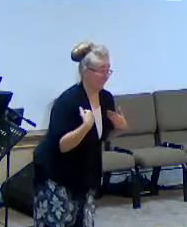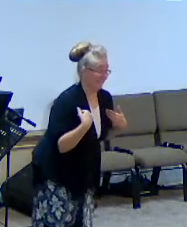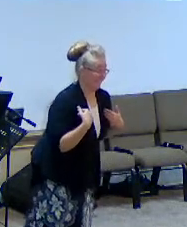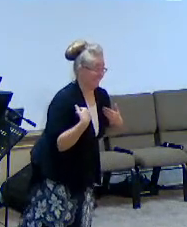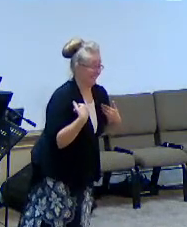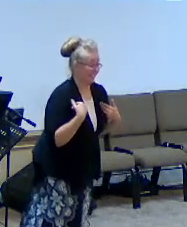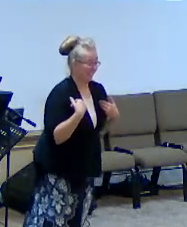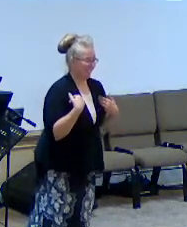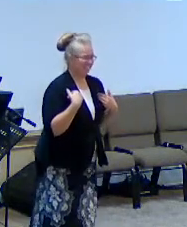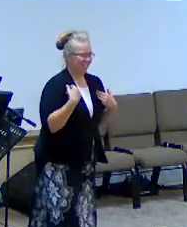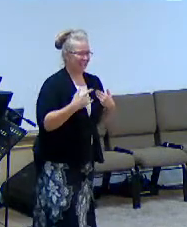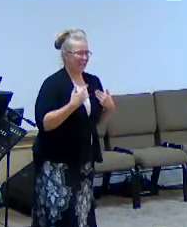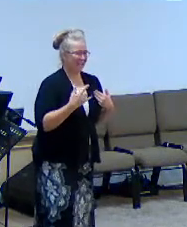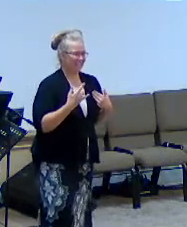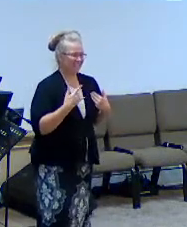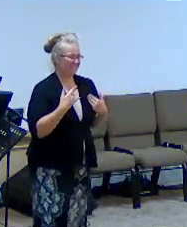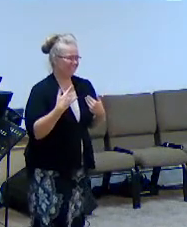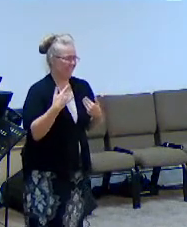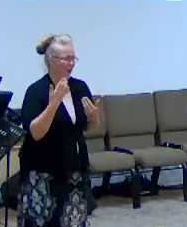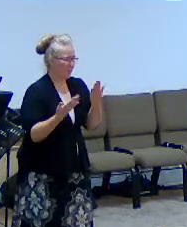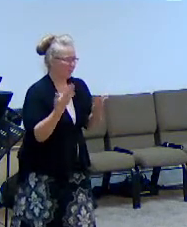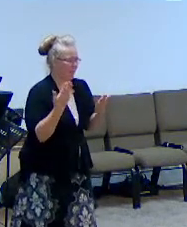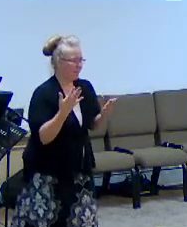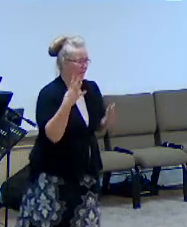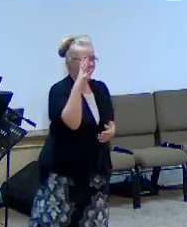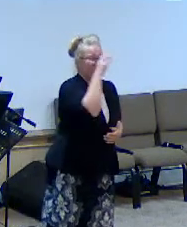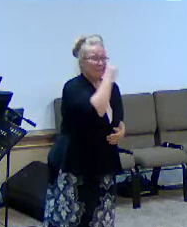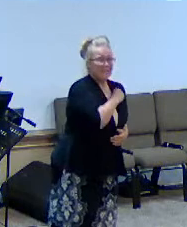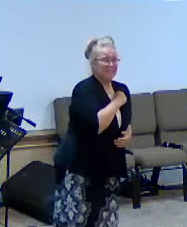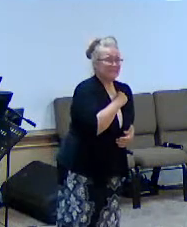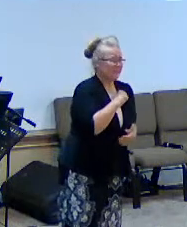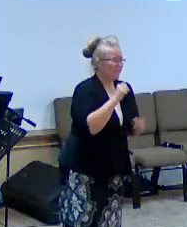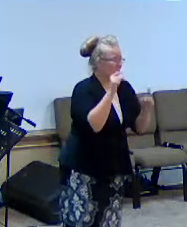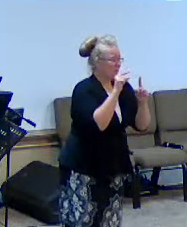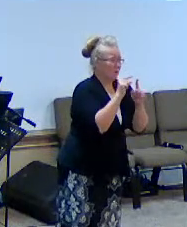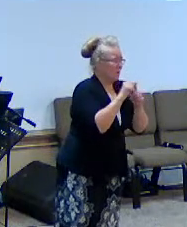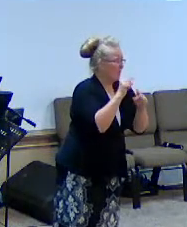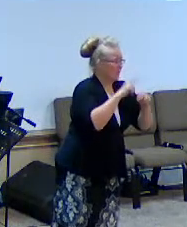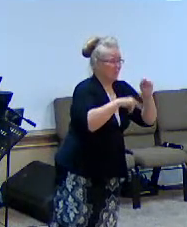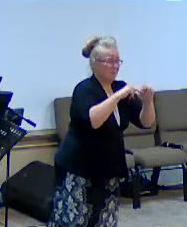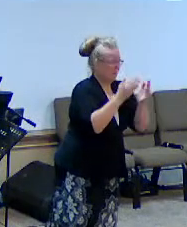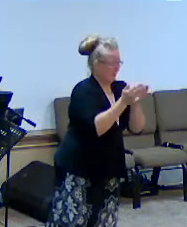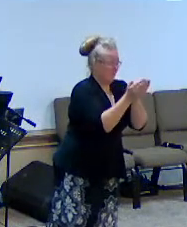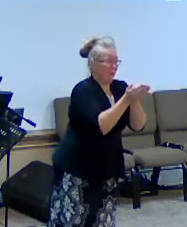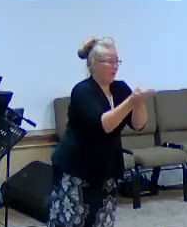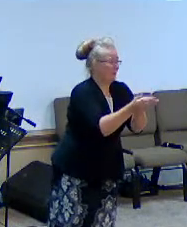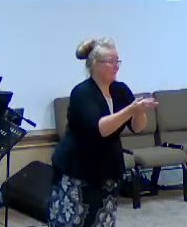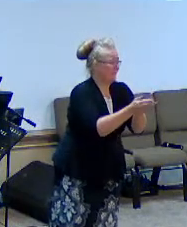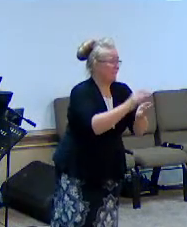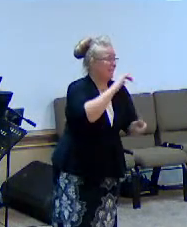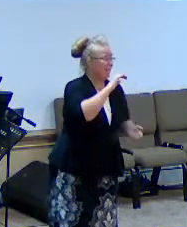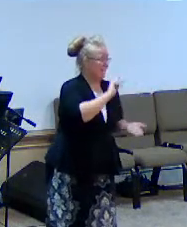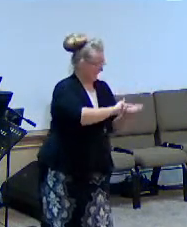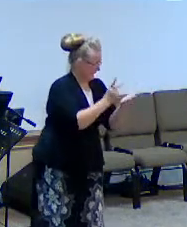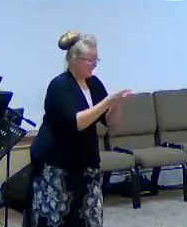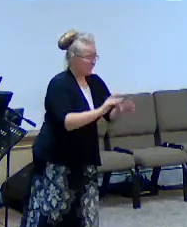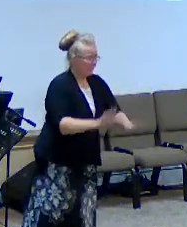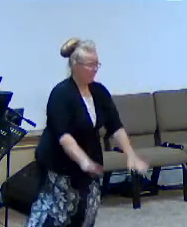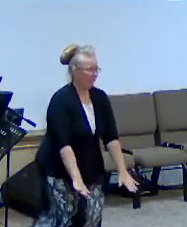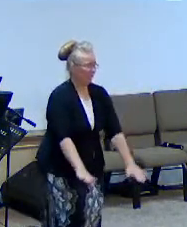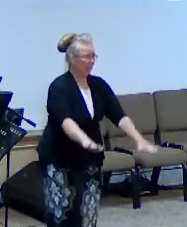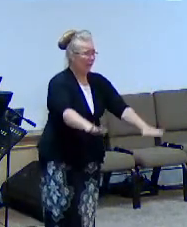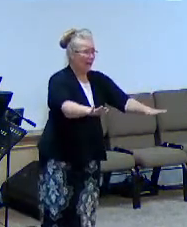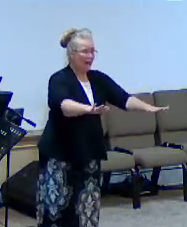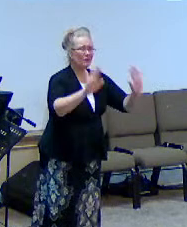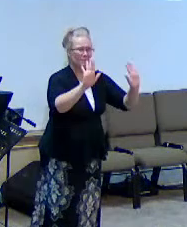Felt like I missed a word to build an ark. Right? Our kitchen was flooding. It was beautiful. We